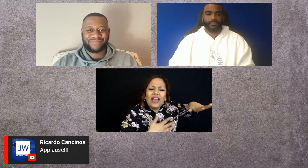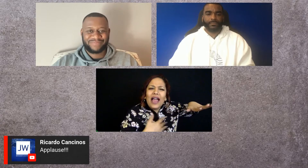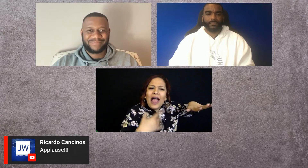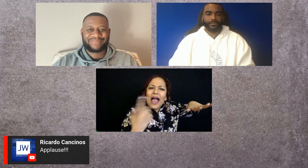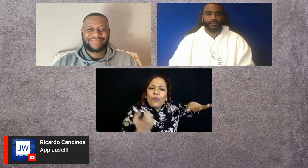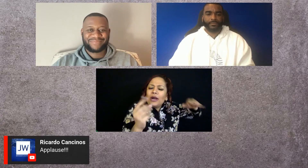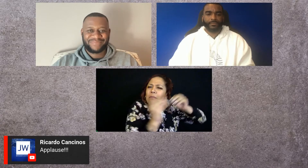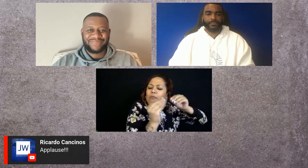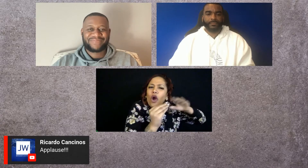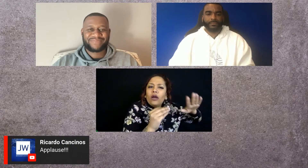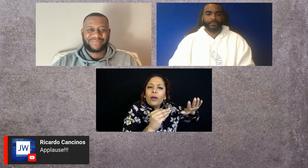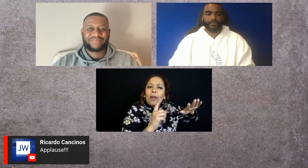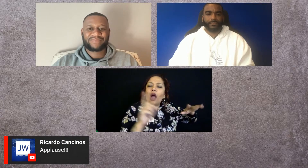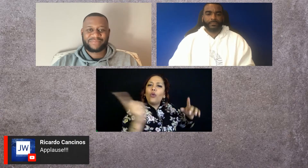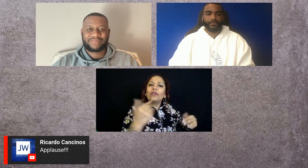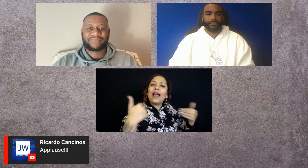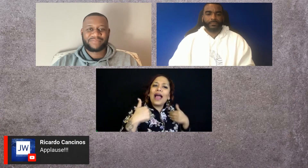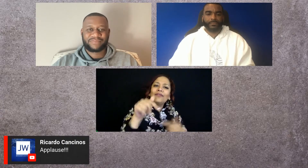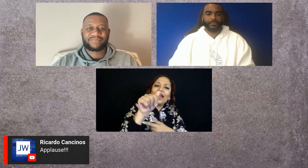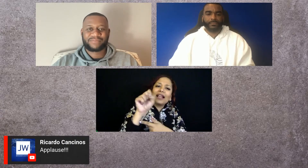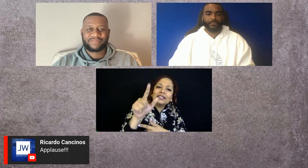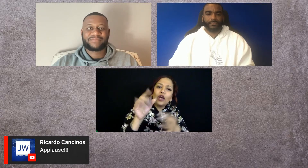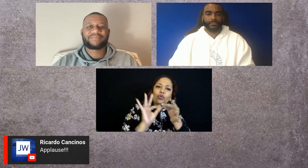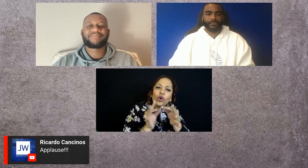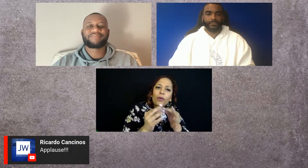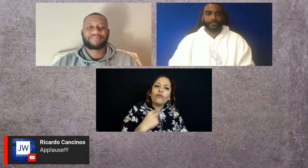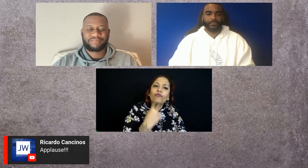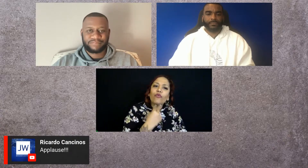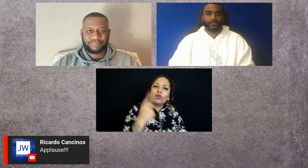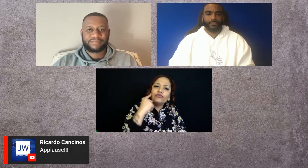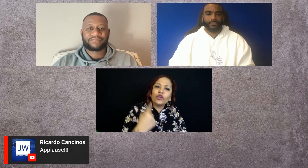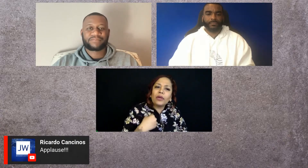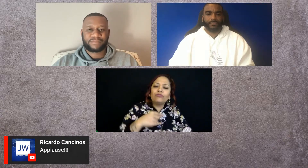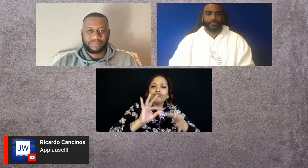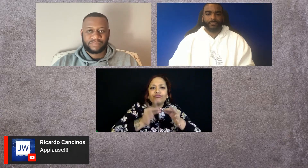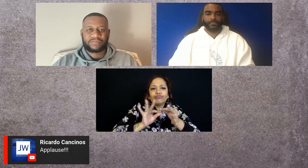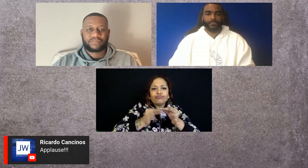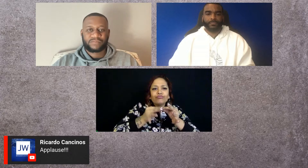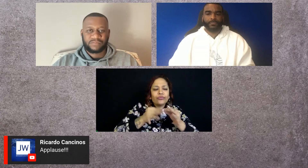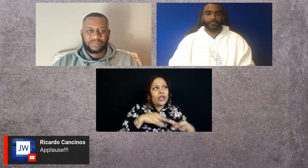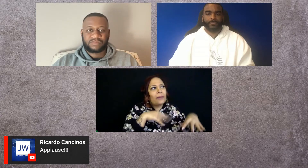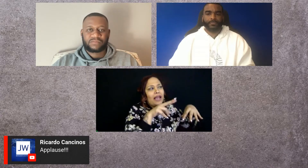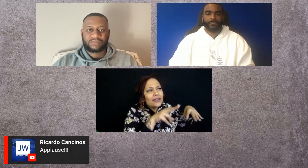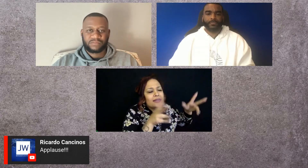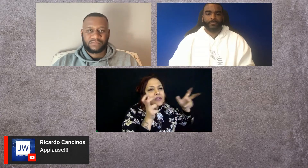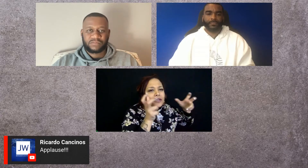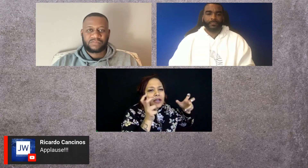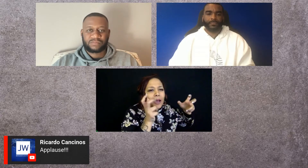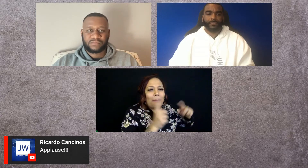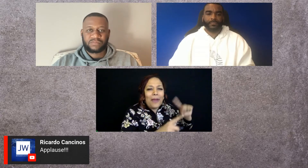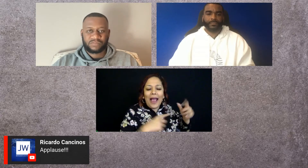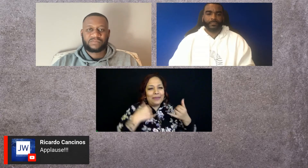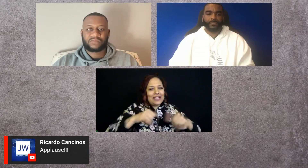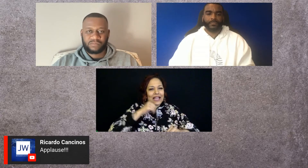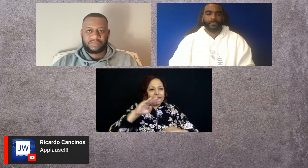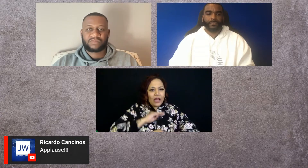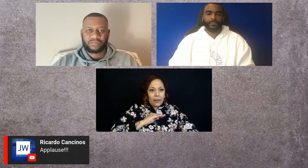put my hand on the box so I can feel but I want a little bit more. I have an ASL interpreter who voices for